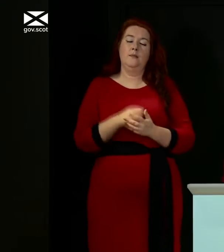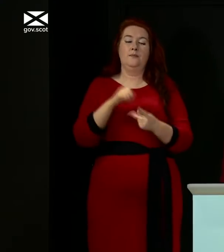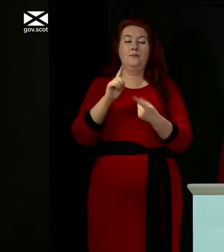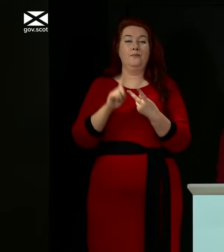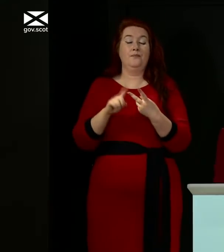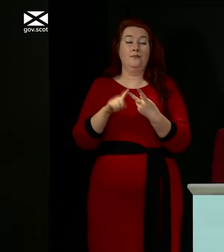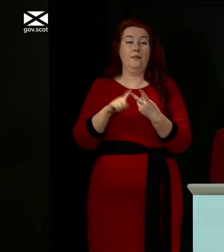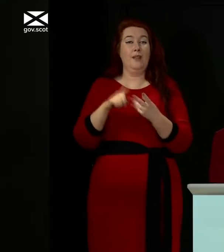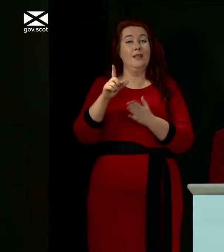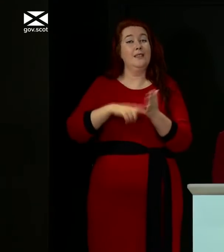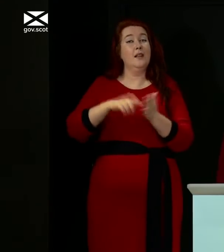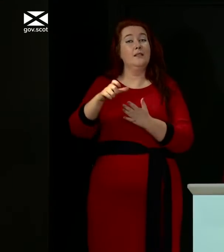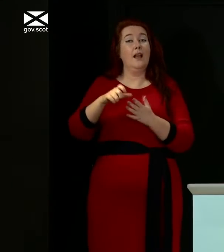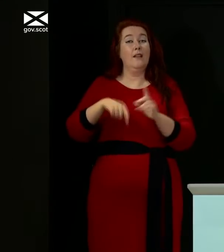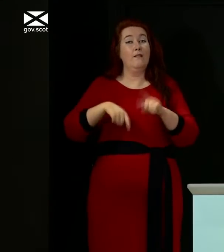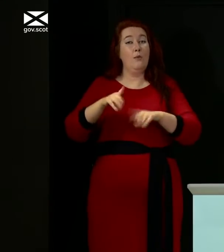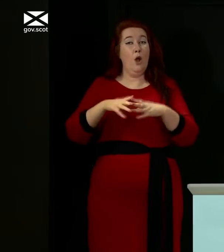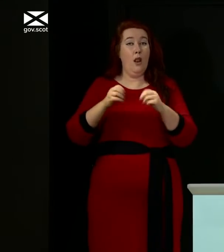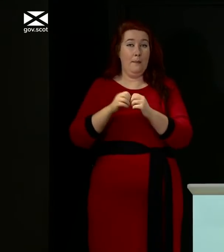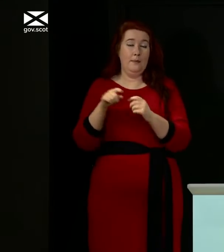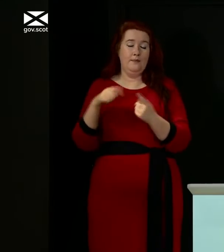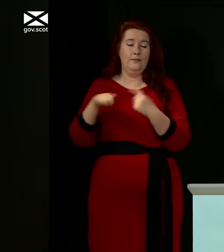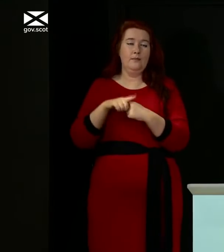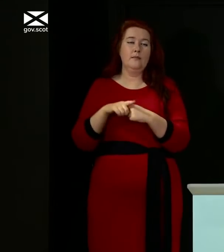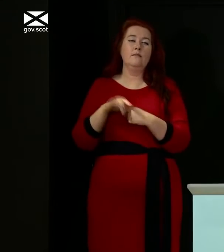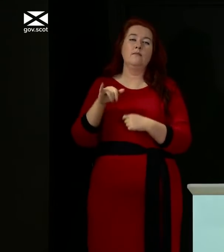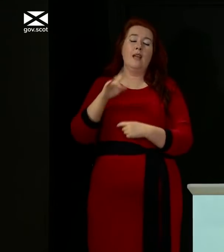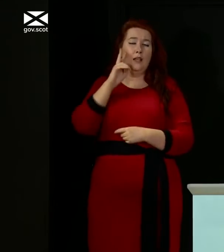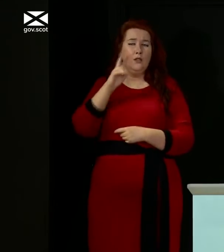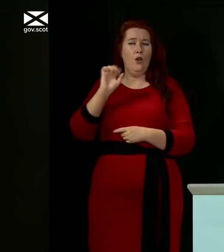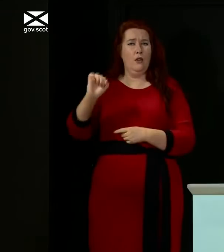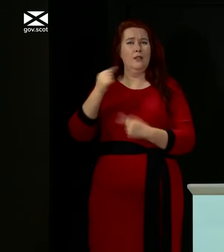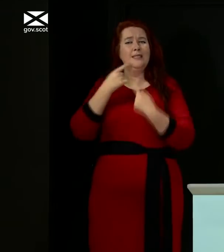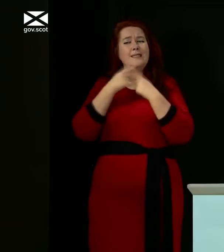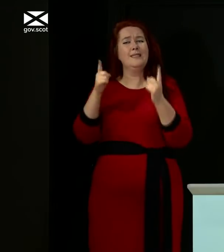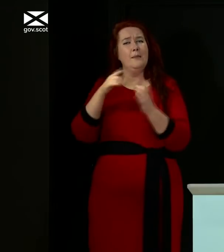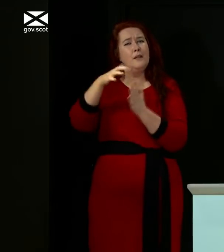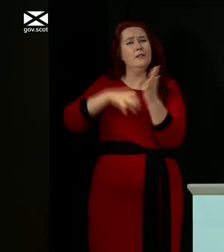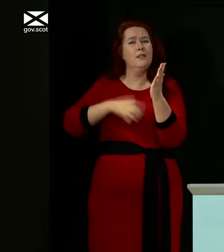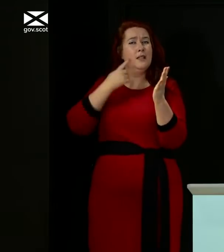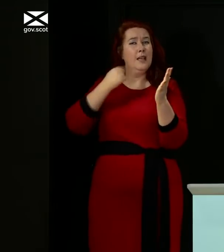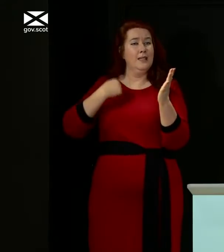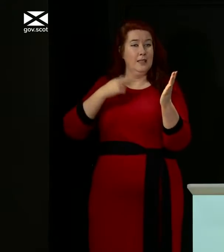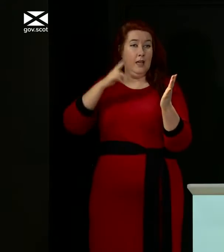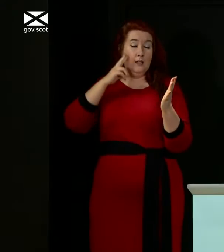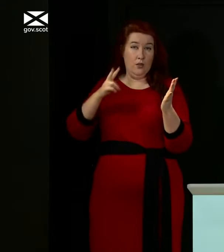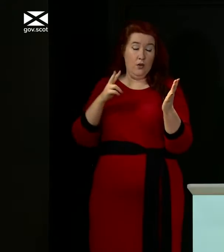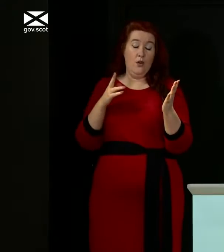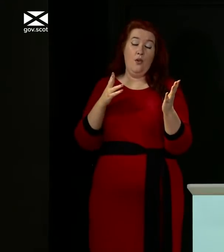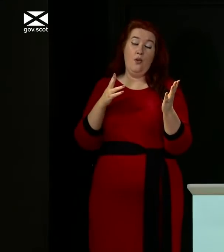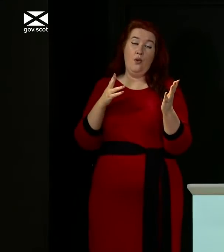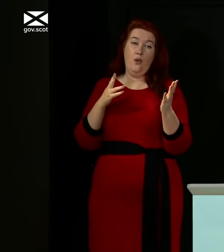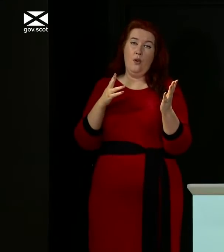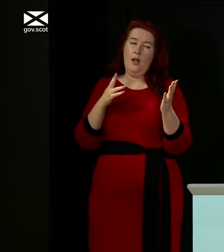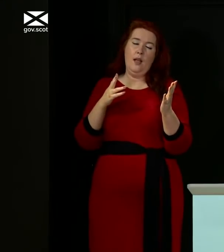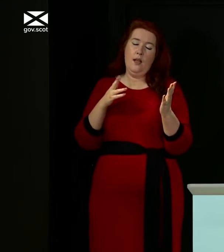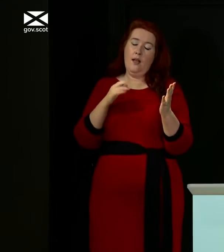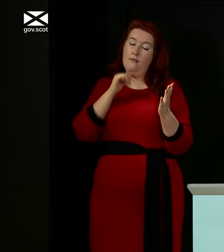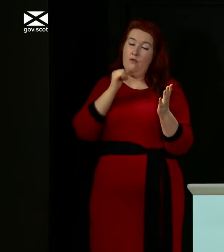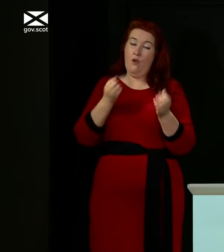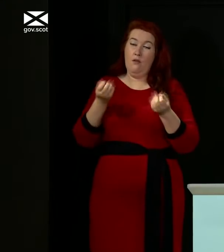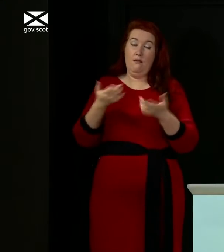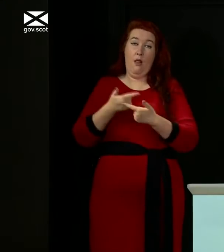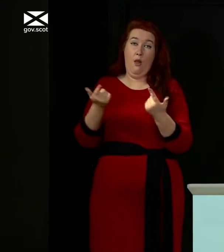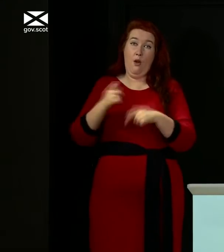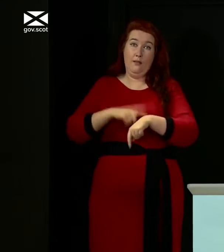On Celtic, look, I obviously saw their statement yesterday. I've kind of looked into this. I've not spent a lot of time